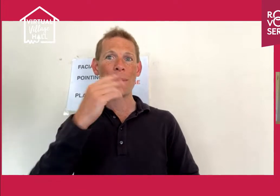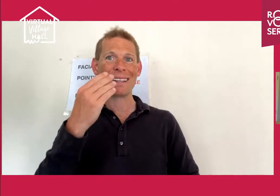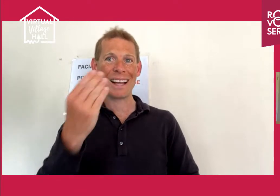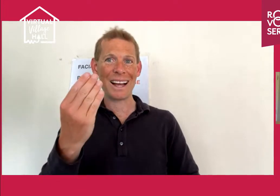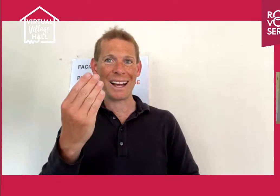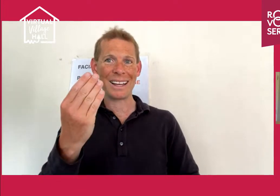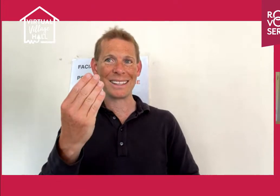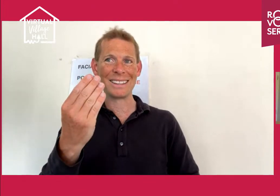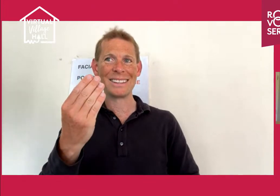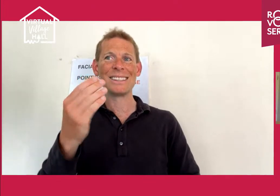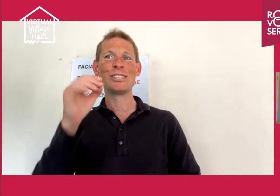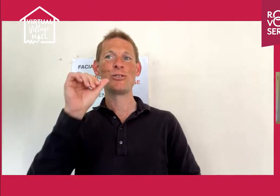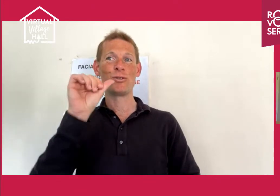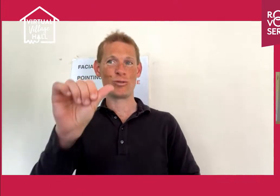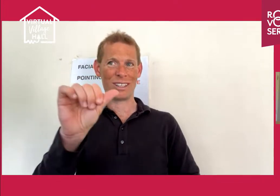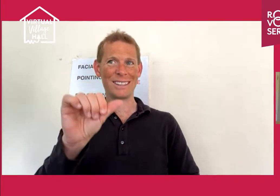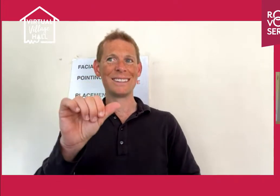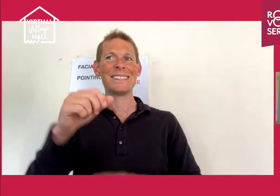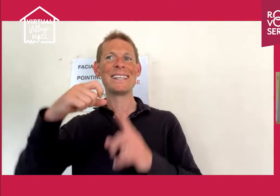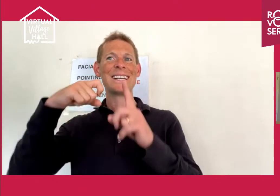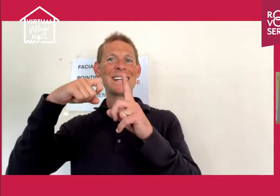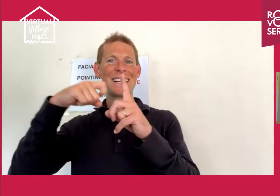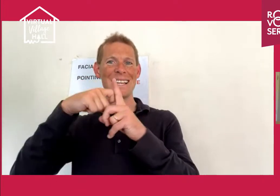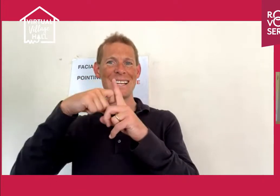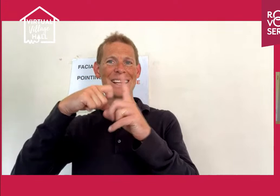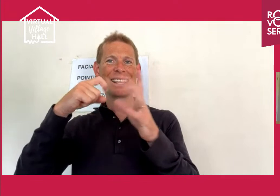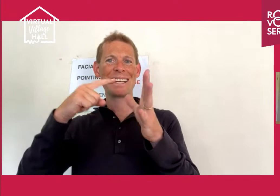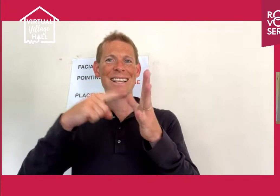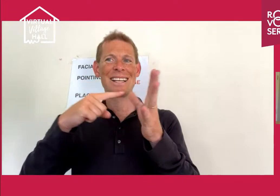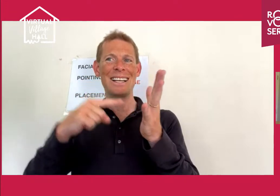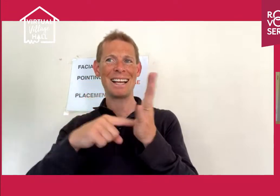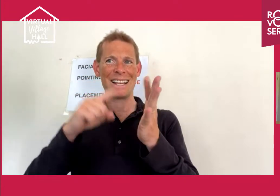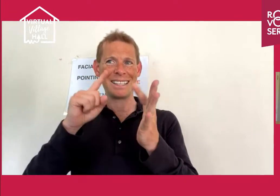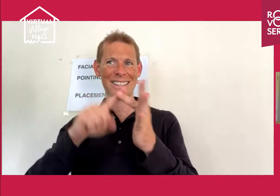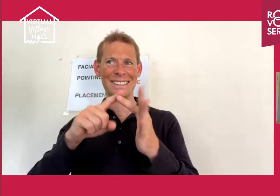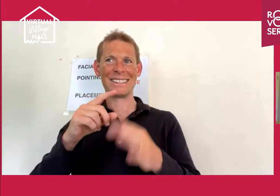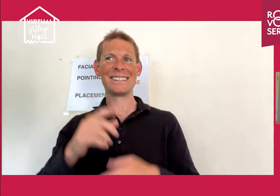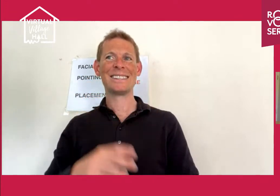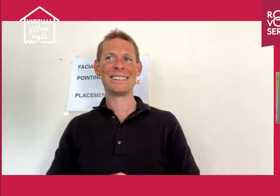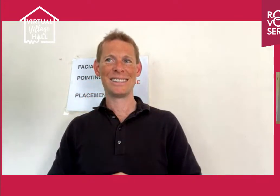And number 9, right again, that was Kate.